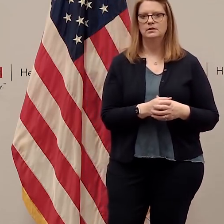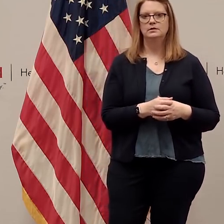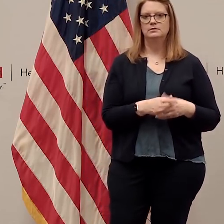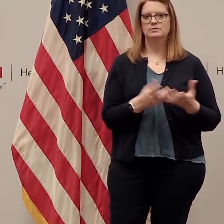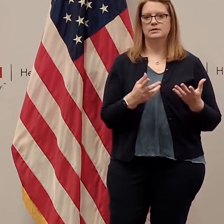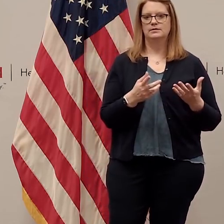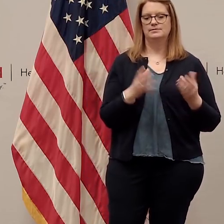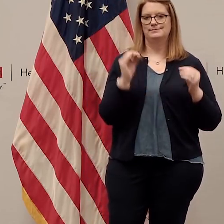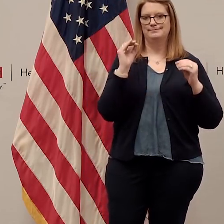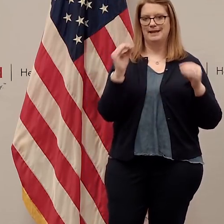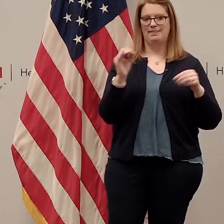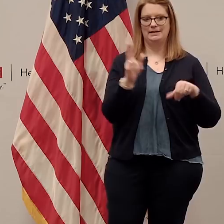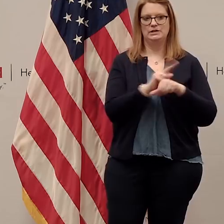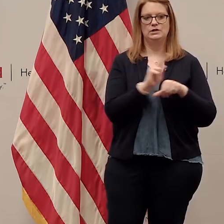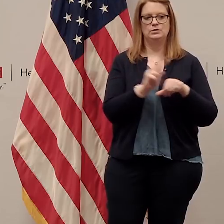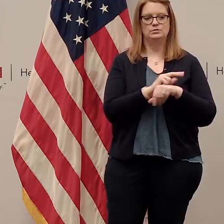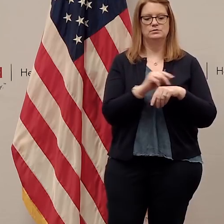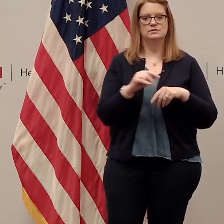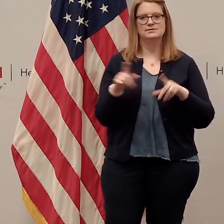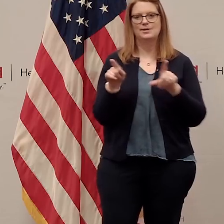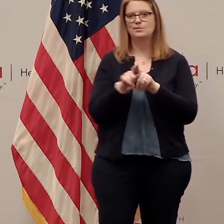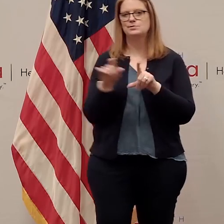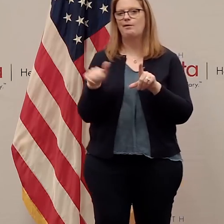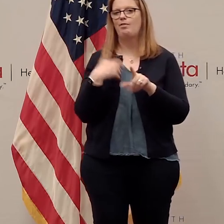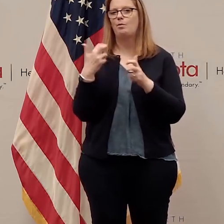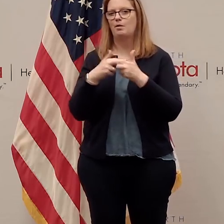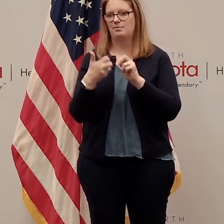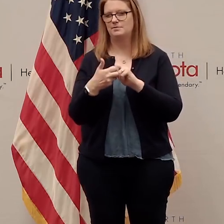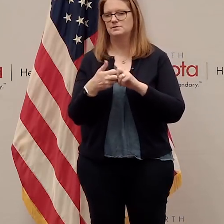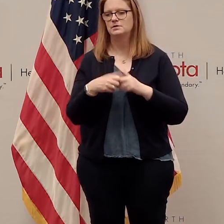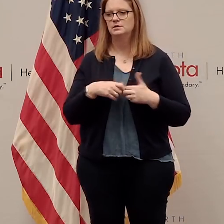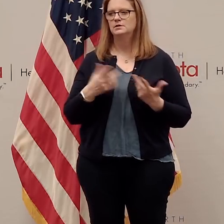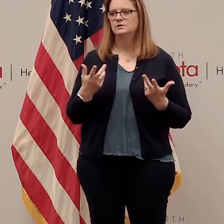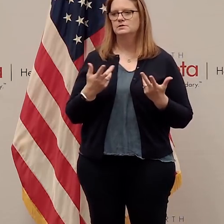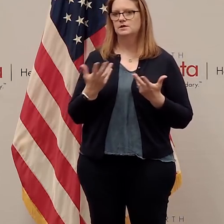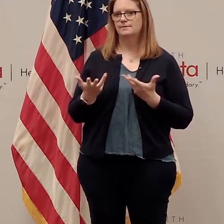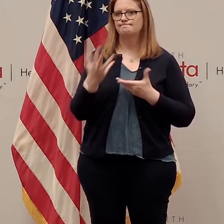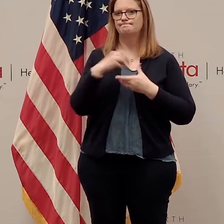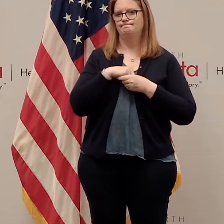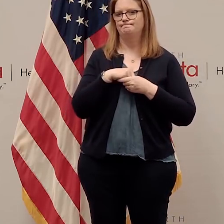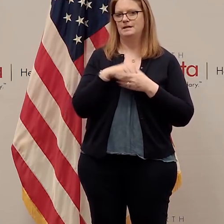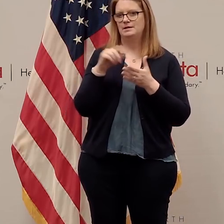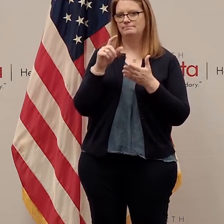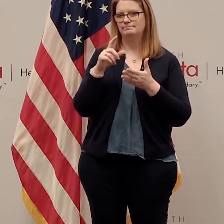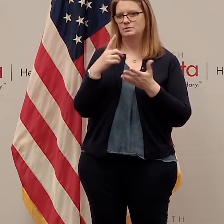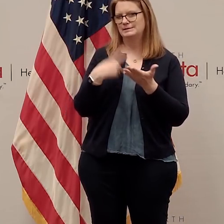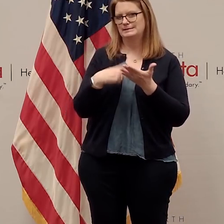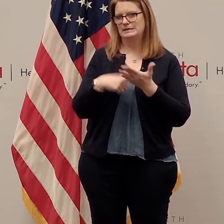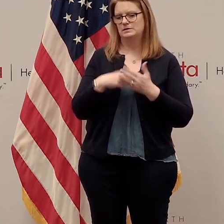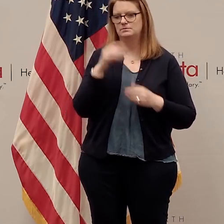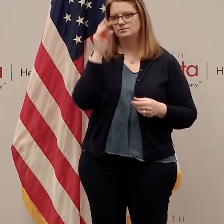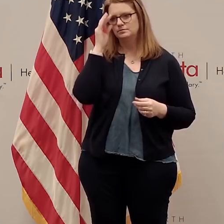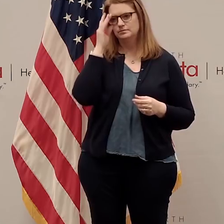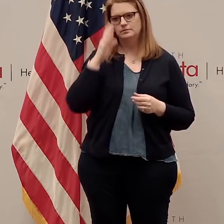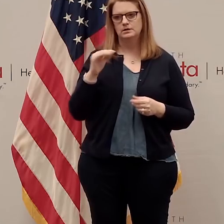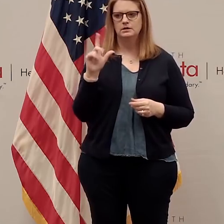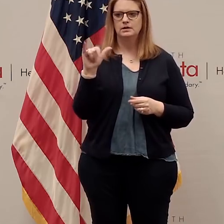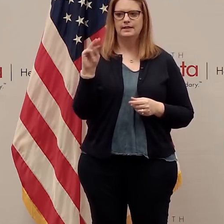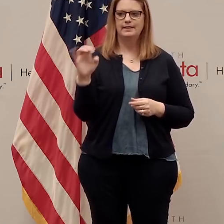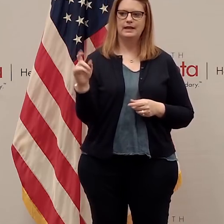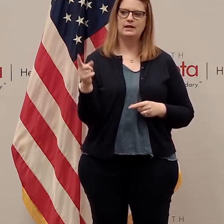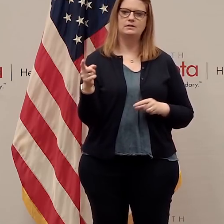facilities for people to use. That creates secondary issues. So we'll take that one on as a good suggestion. Thank you, Jean. Lane